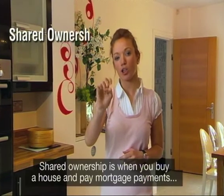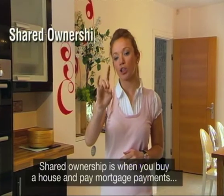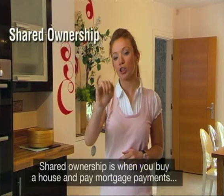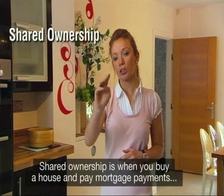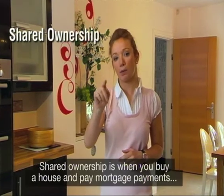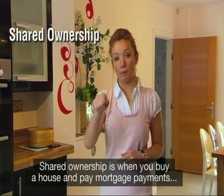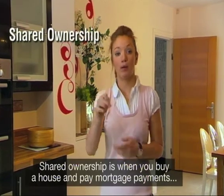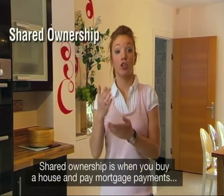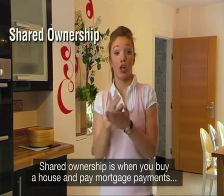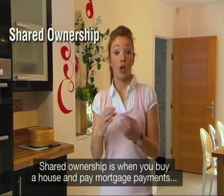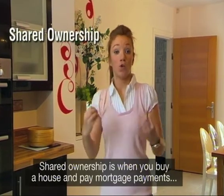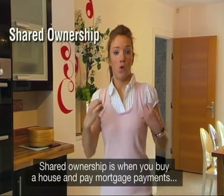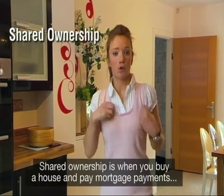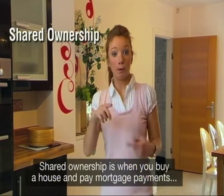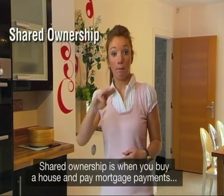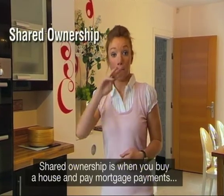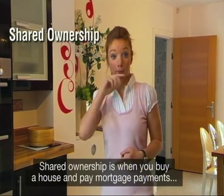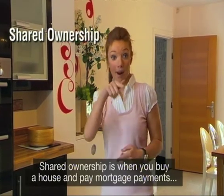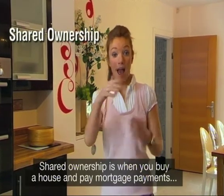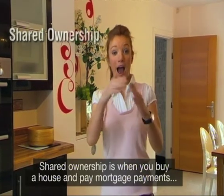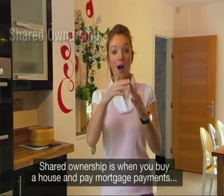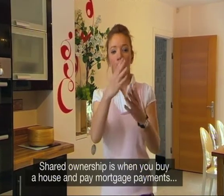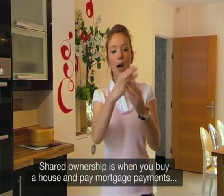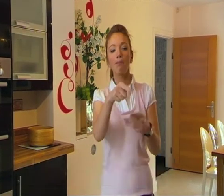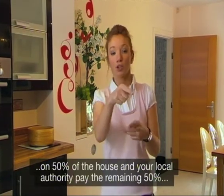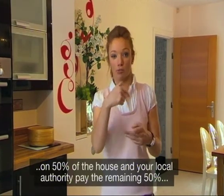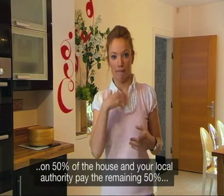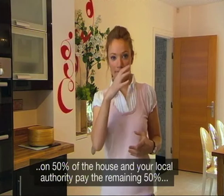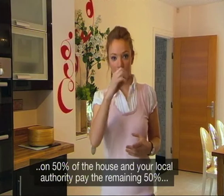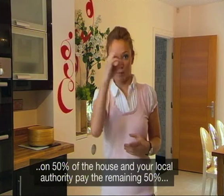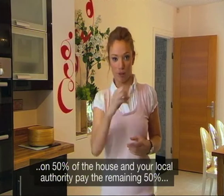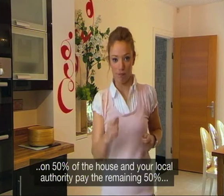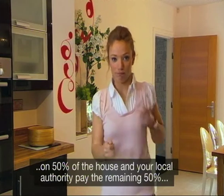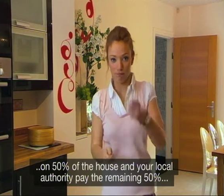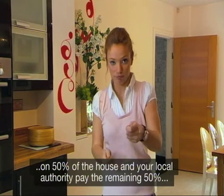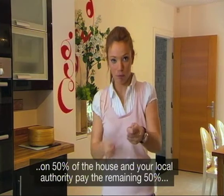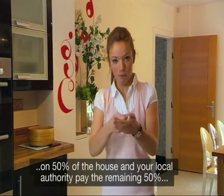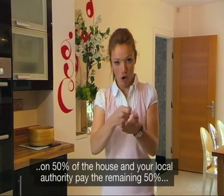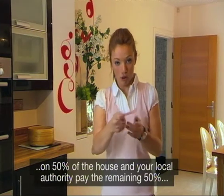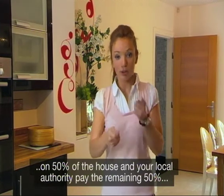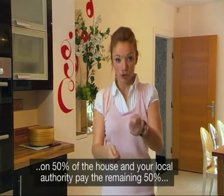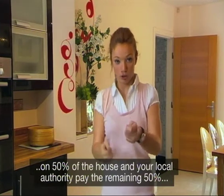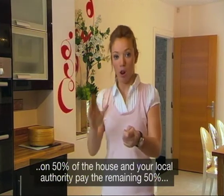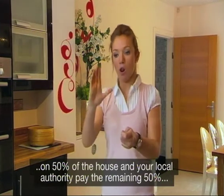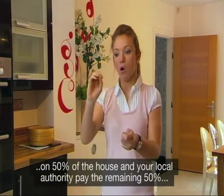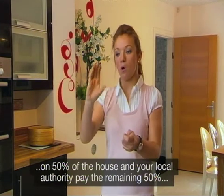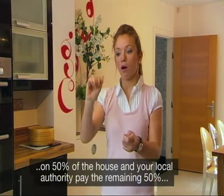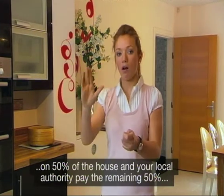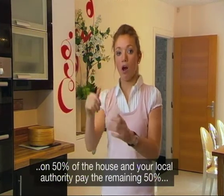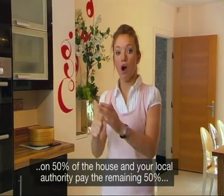Shared ownership is when you buy a house and pay mortgage payments on 50% of the house, and your local authority pay the